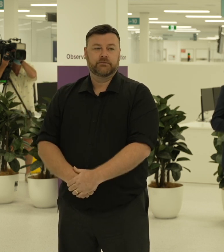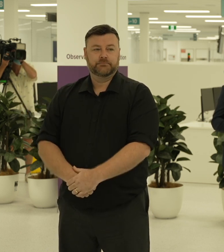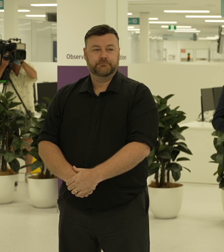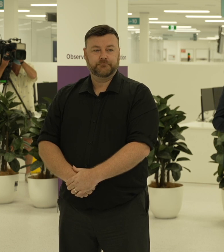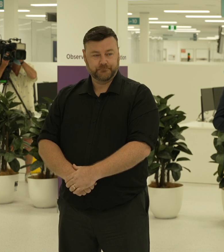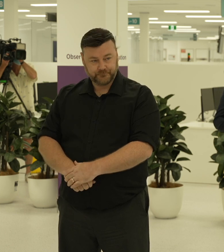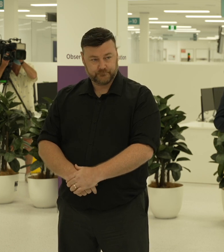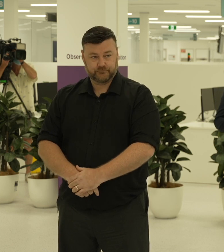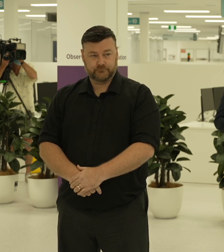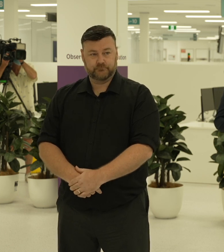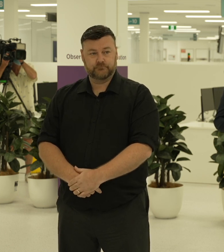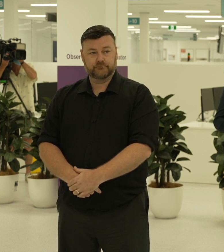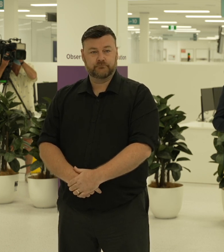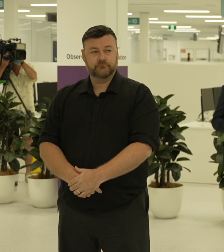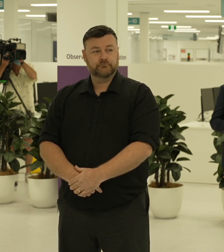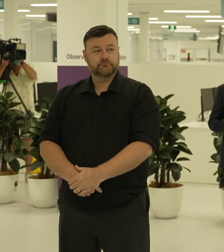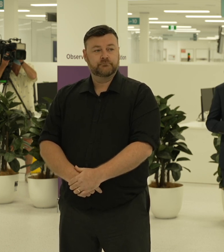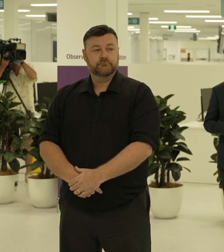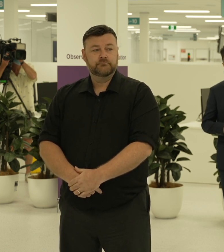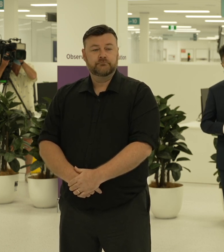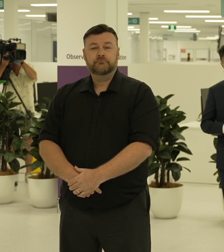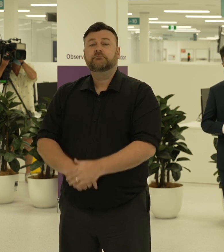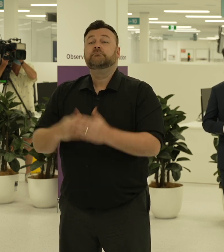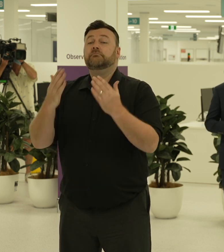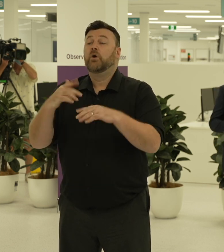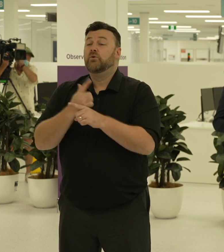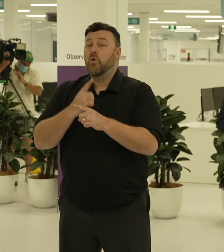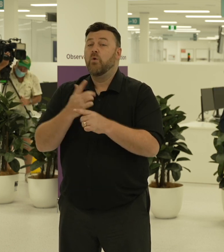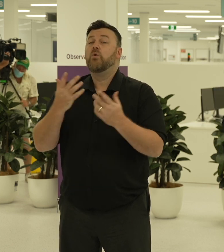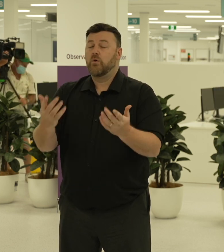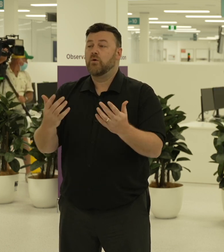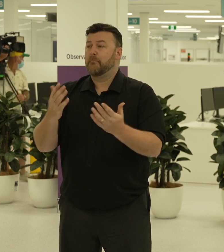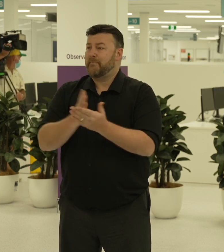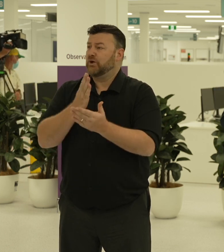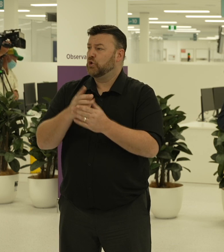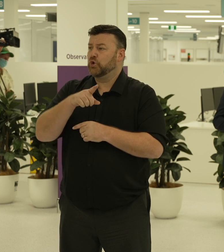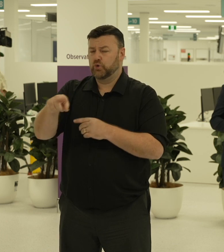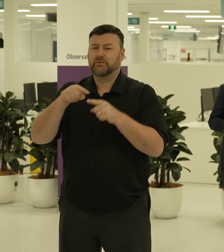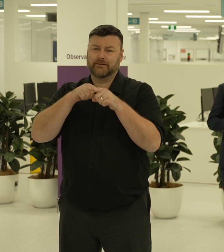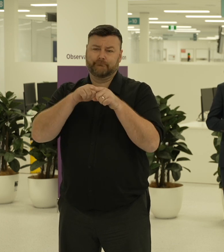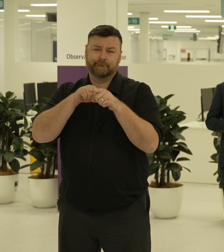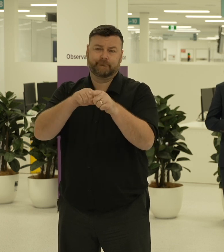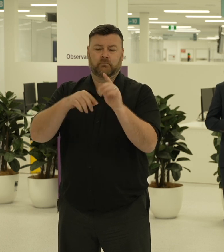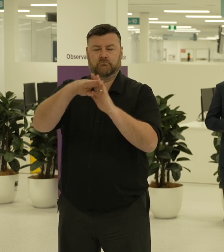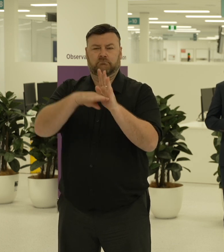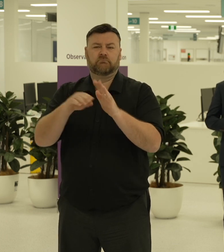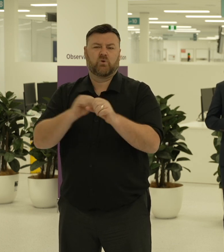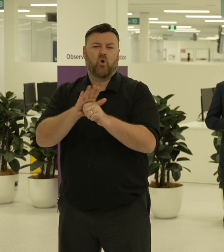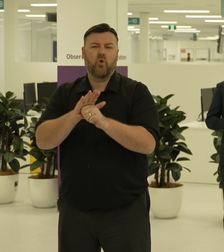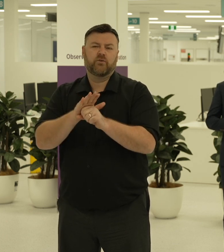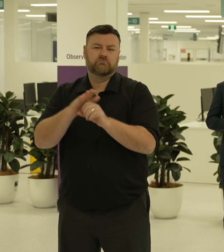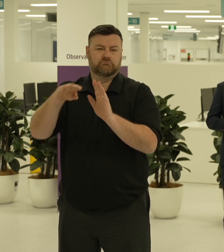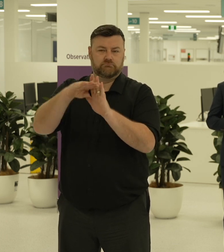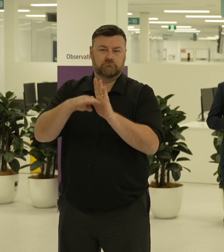is registered through Service New South Wales. I want to make the point, though, that we continue to do that in a COVID-safe way, and I think the efforts that people have made